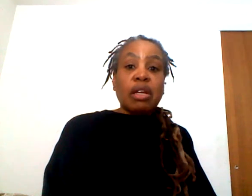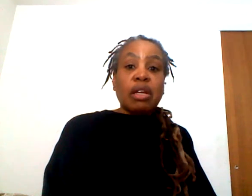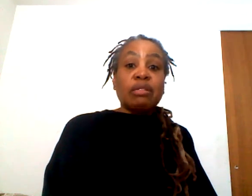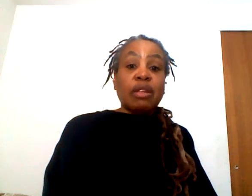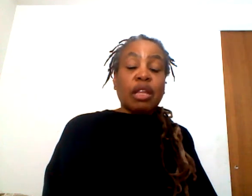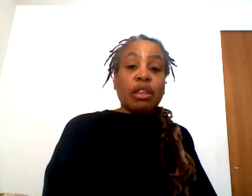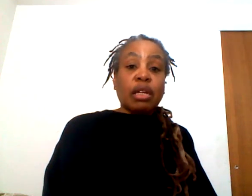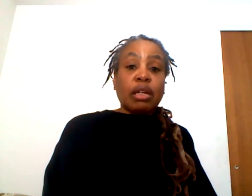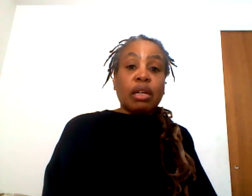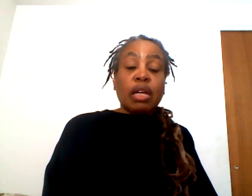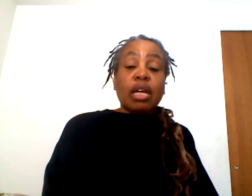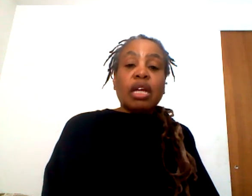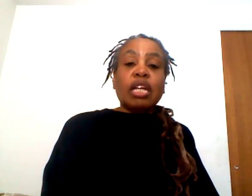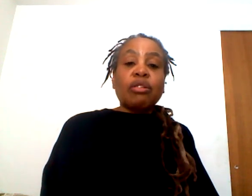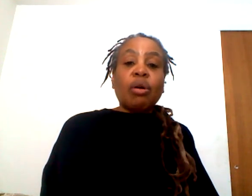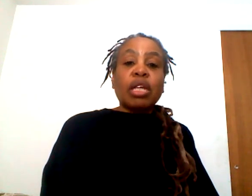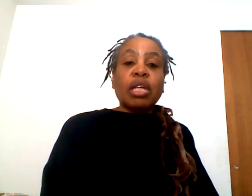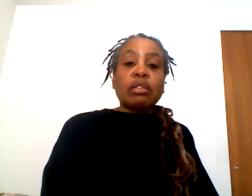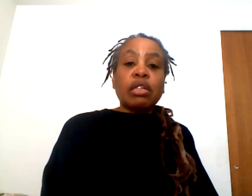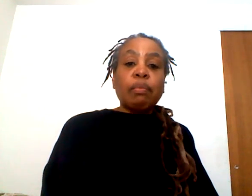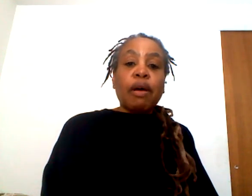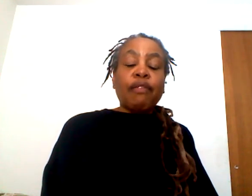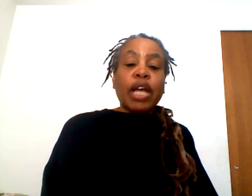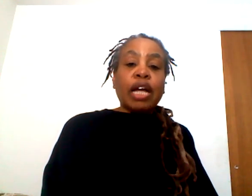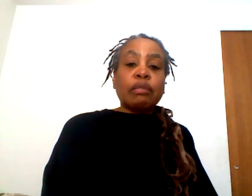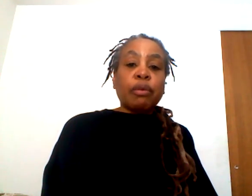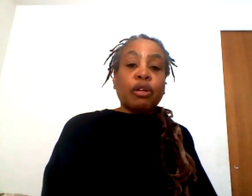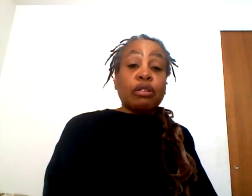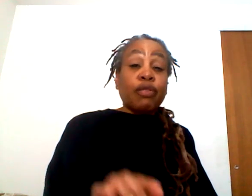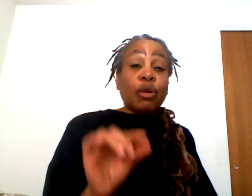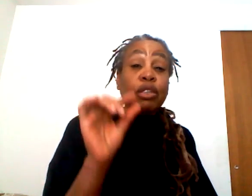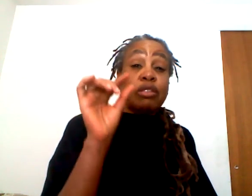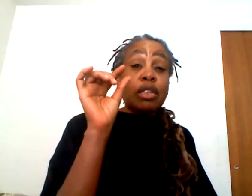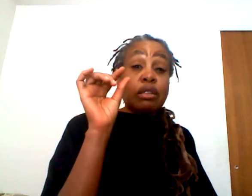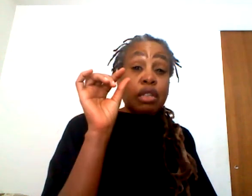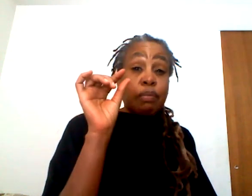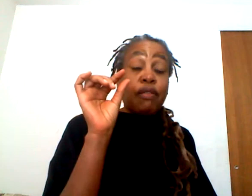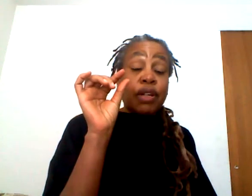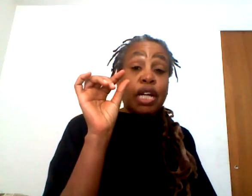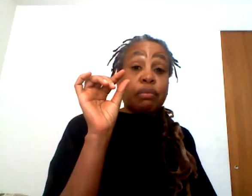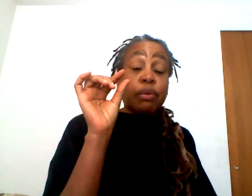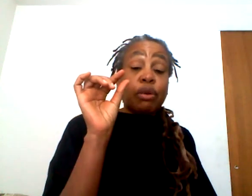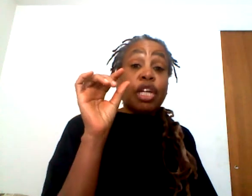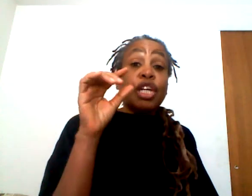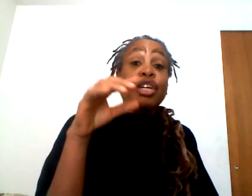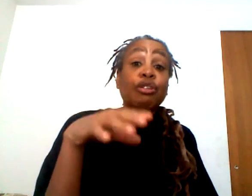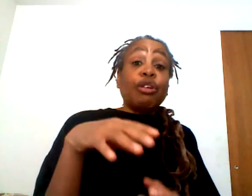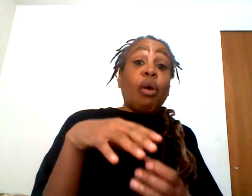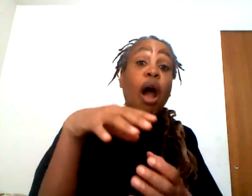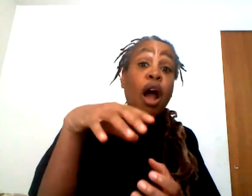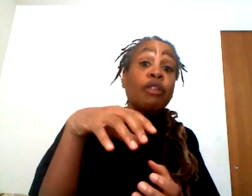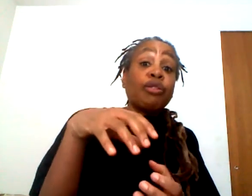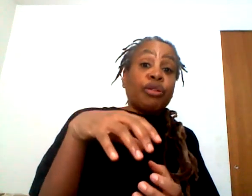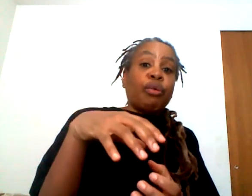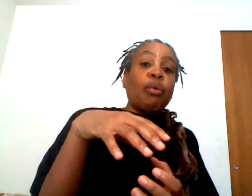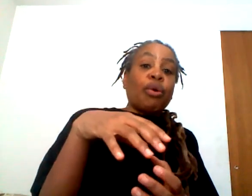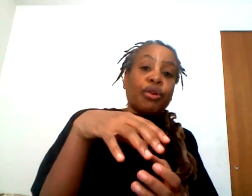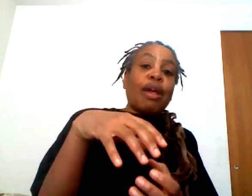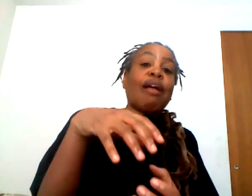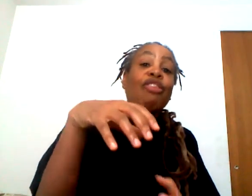is nothing. It's only the tip of the iceberg. Because if you only see the tip of an iceberg, you know under the water,